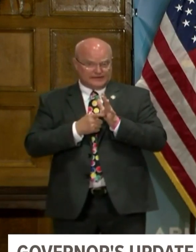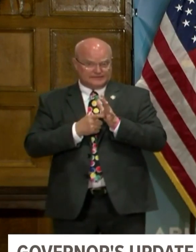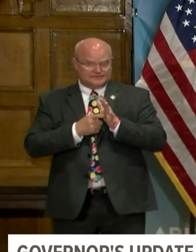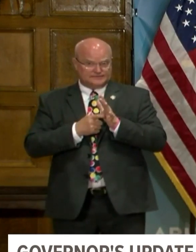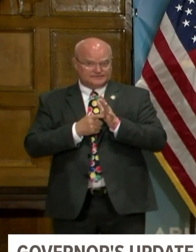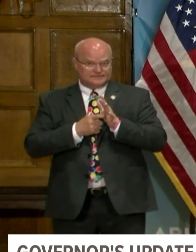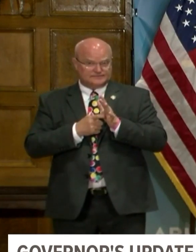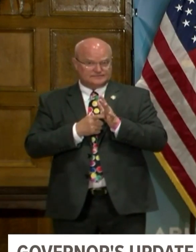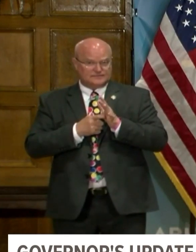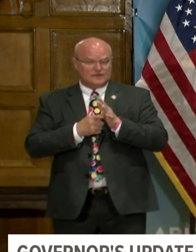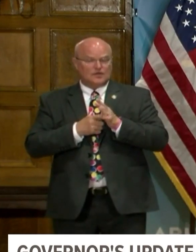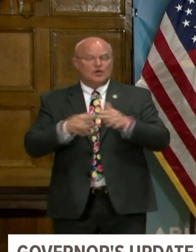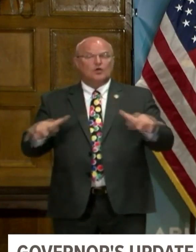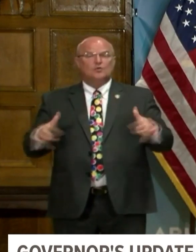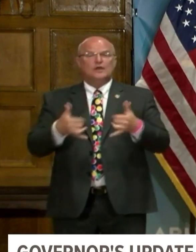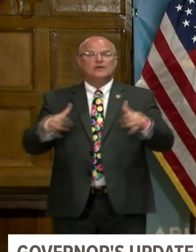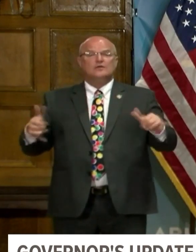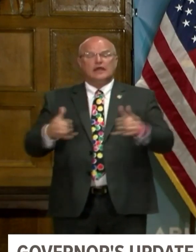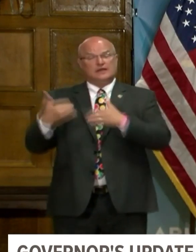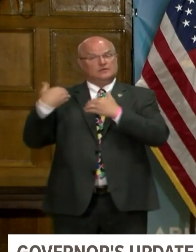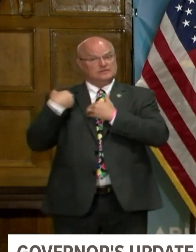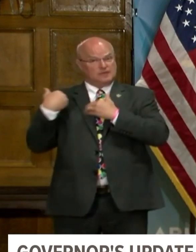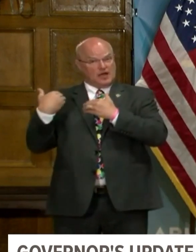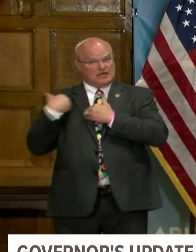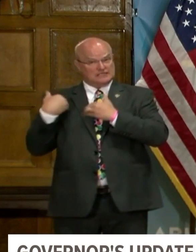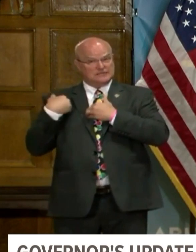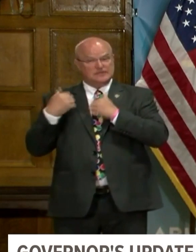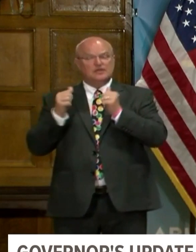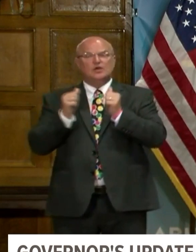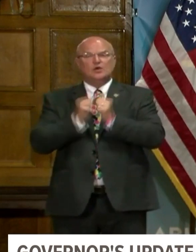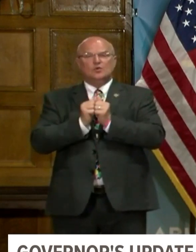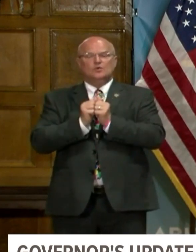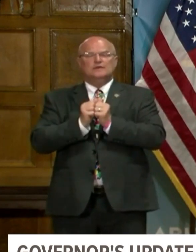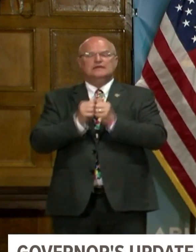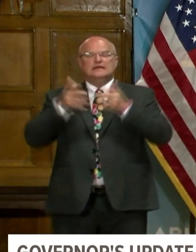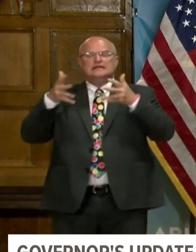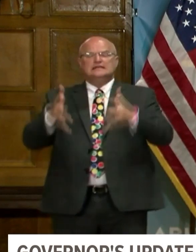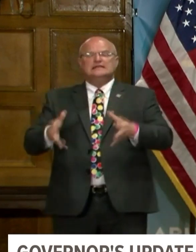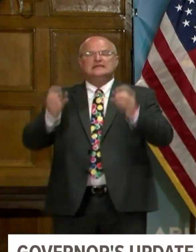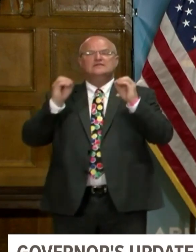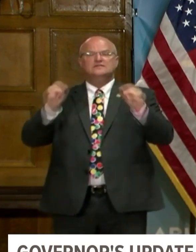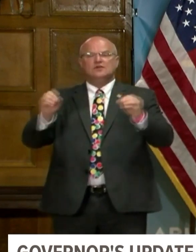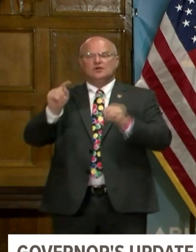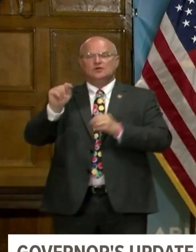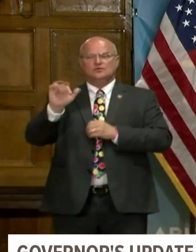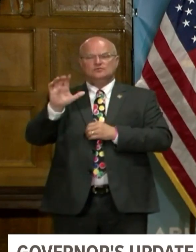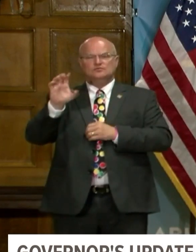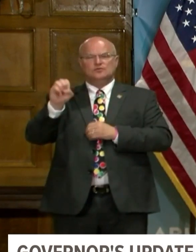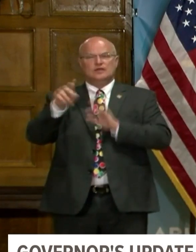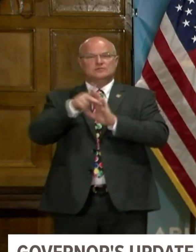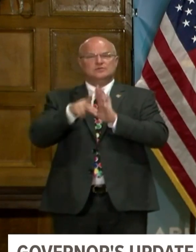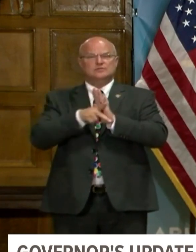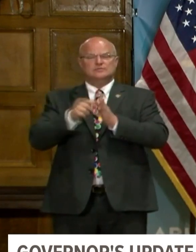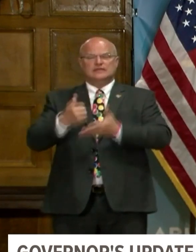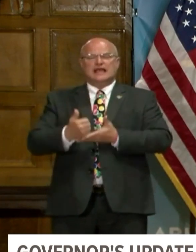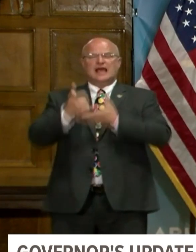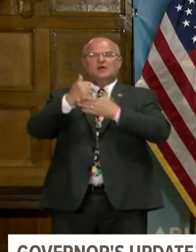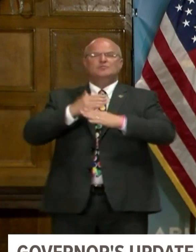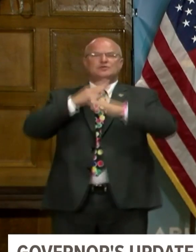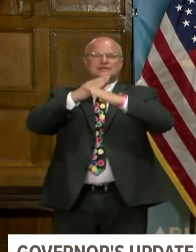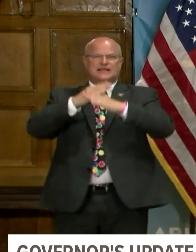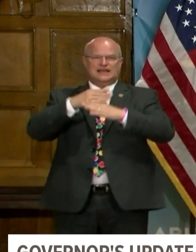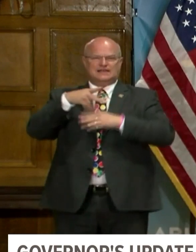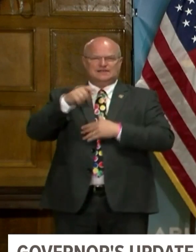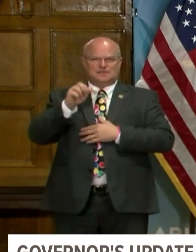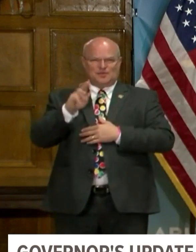required. Recreating responsibly with leave no trace principles helps protect our beloved state